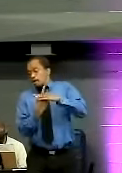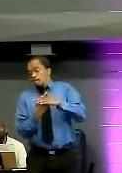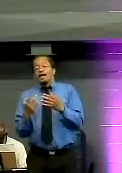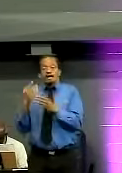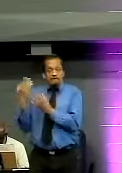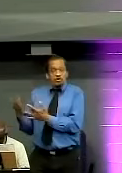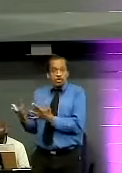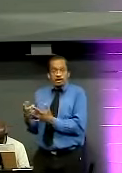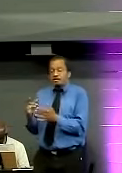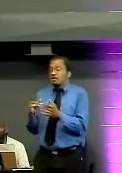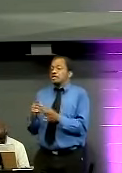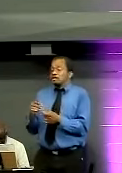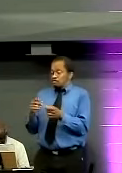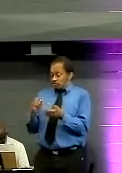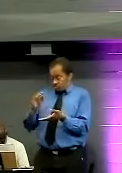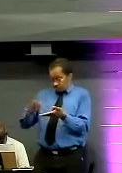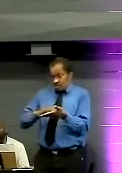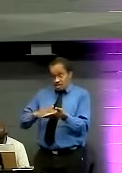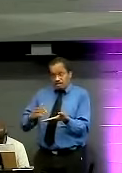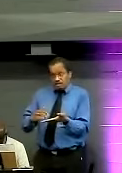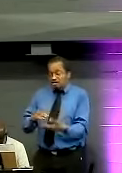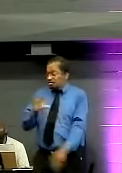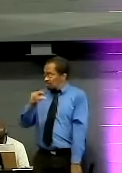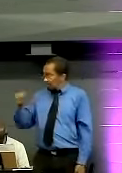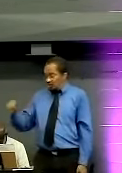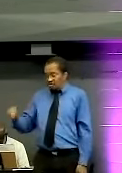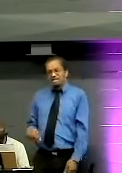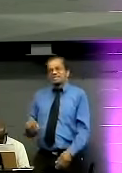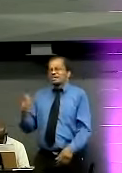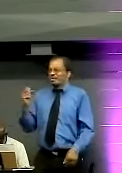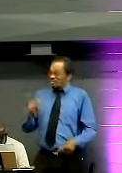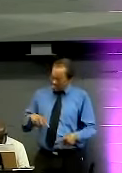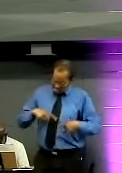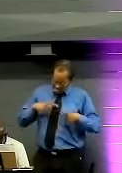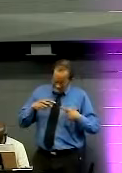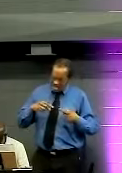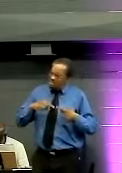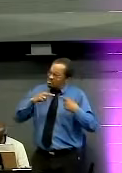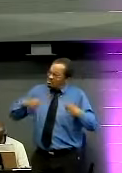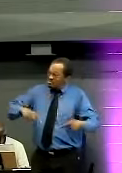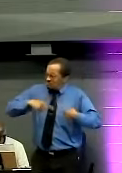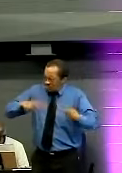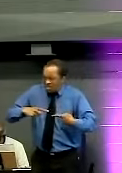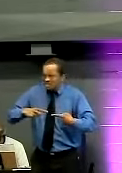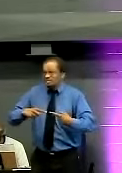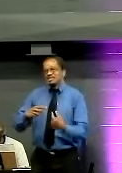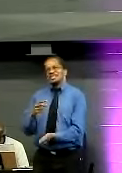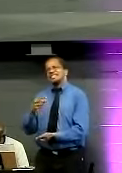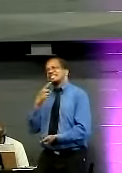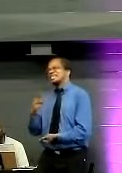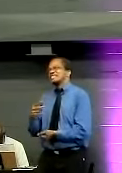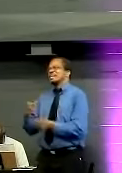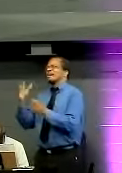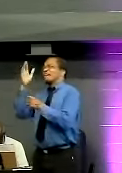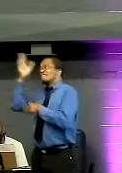Because they ain't gonna do it. But then I wrestled. Jesus said, Father, forgive them. So